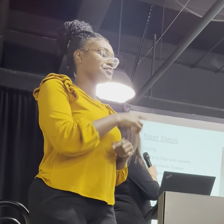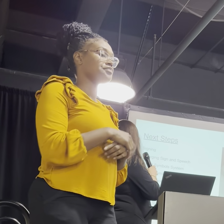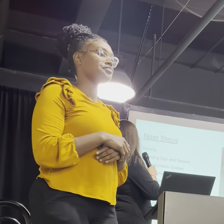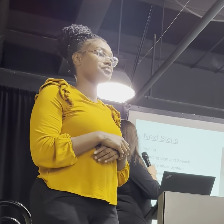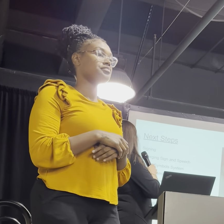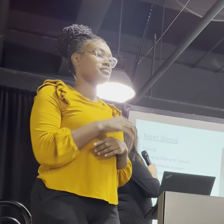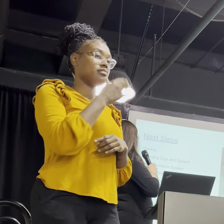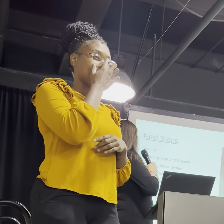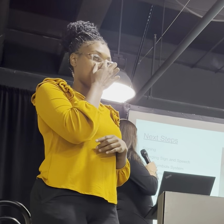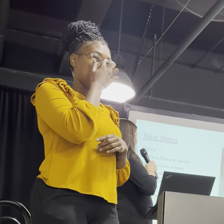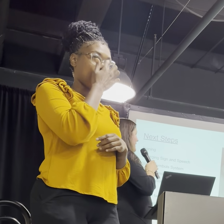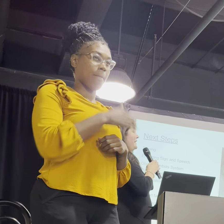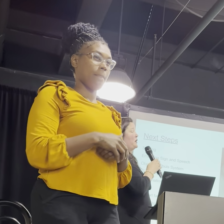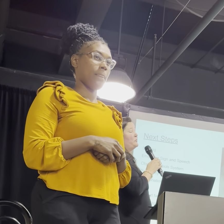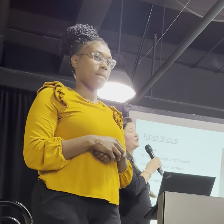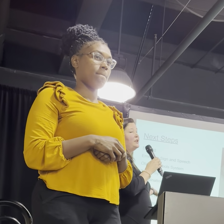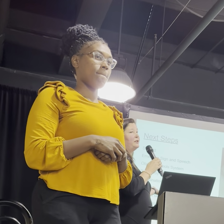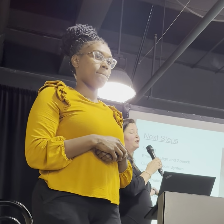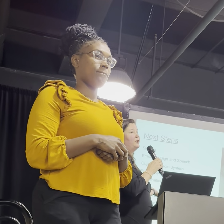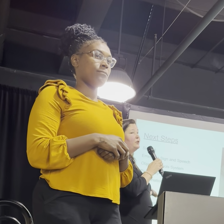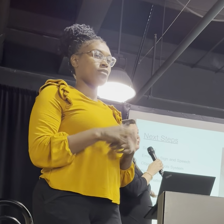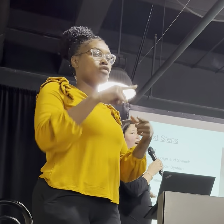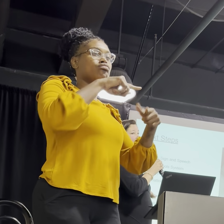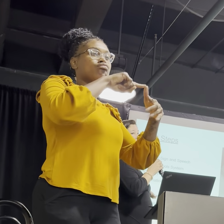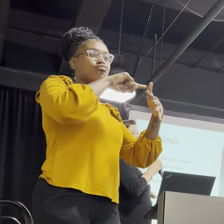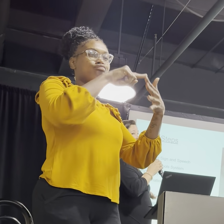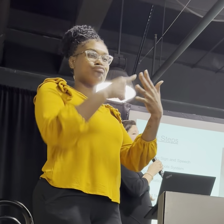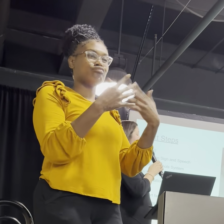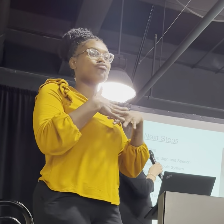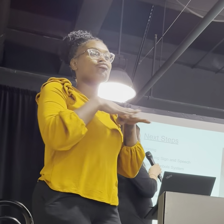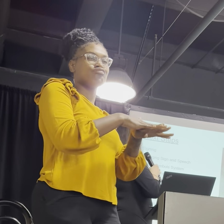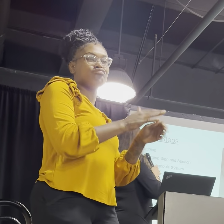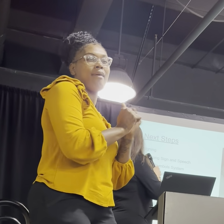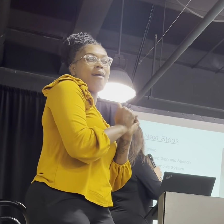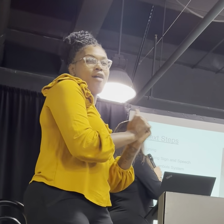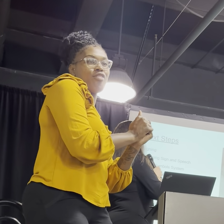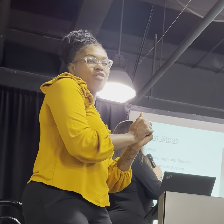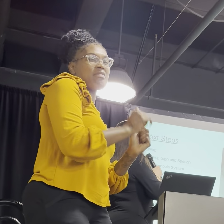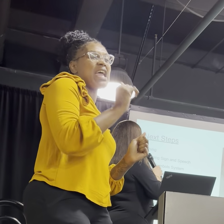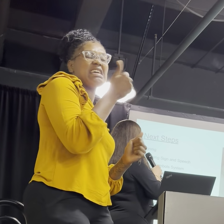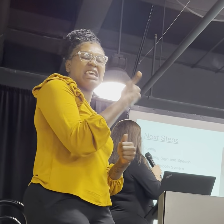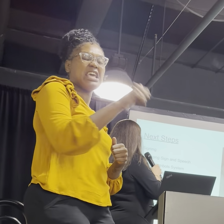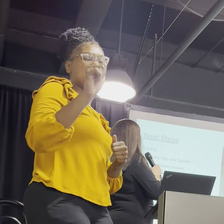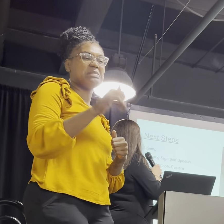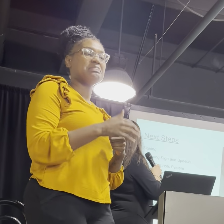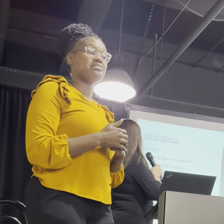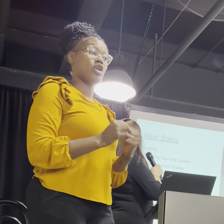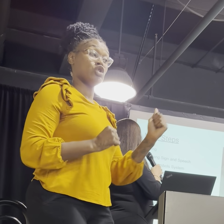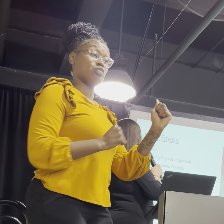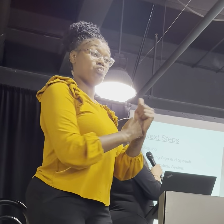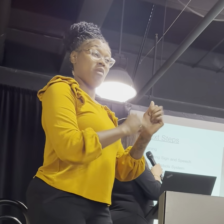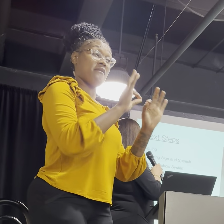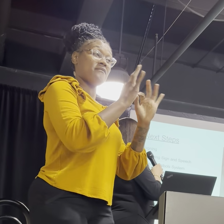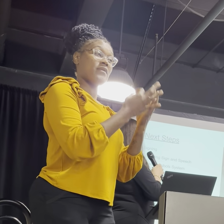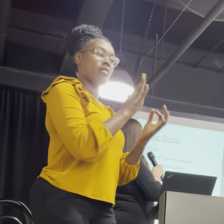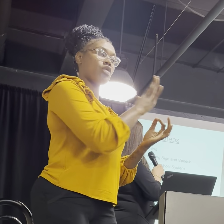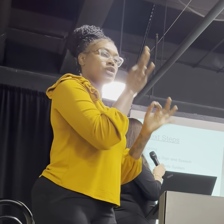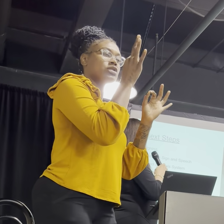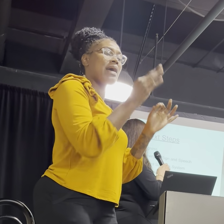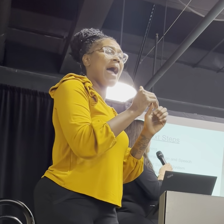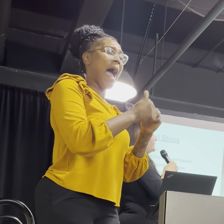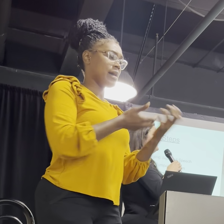above. I think I'm preaching to the choir with the last statement, supporting families in their decisions on how